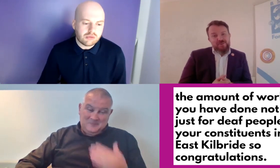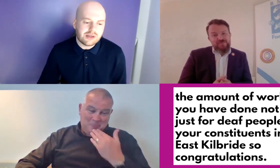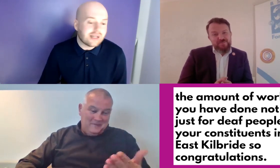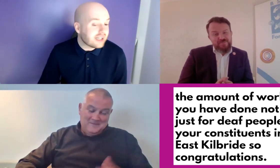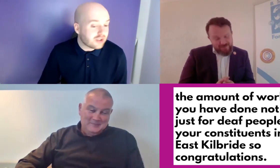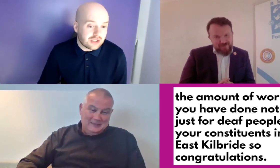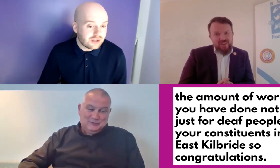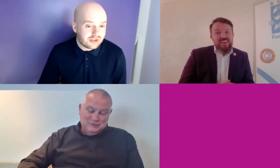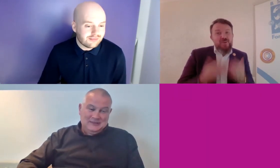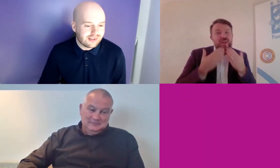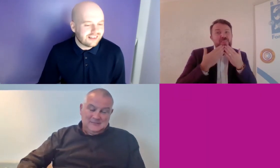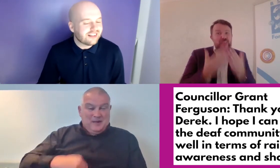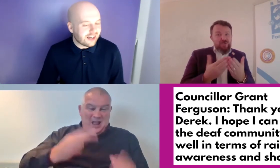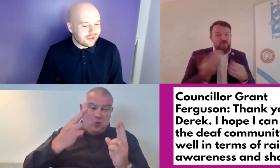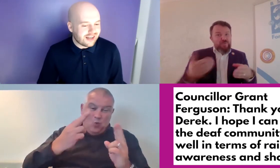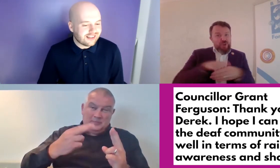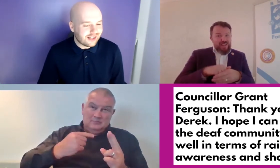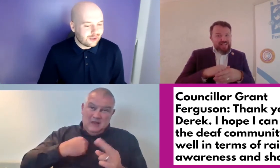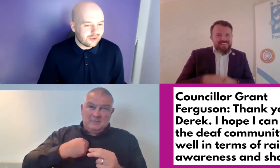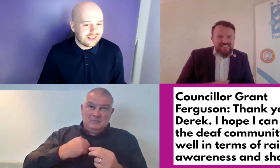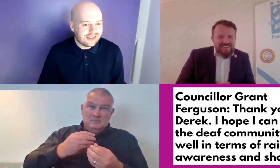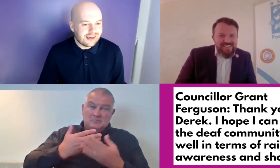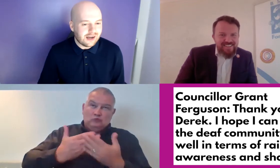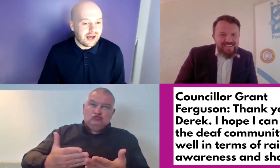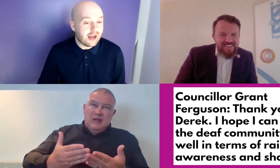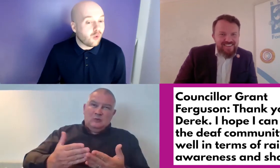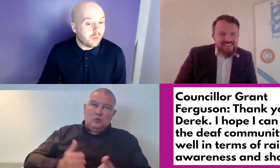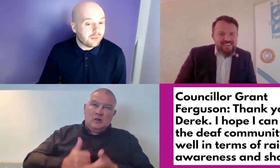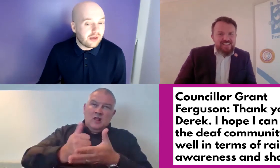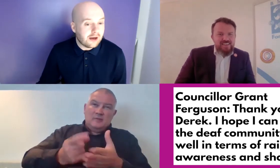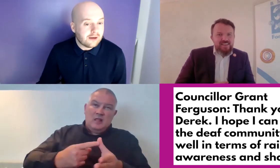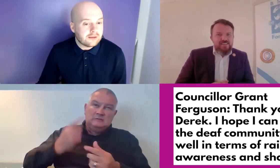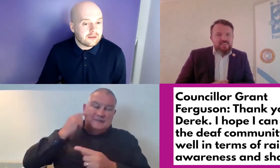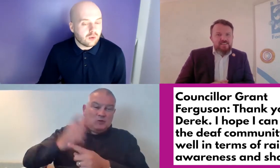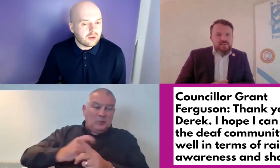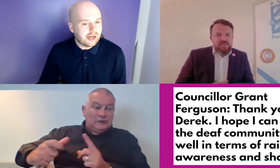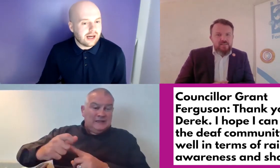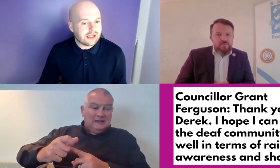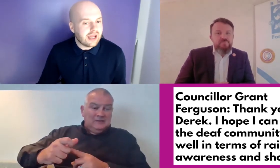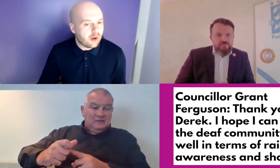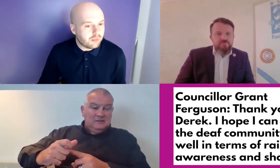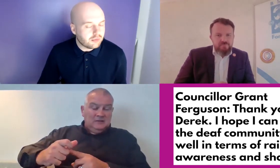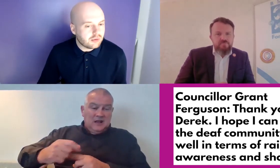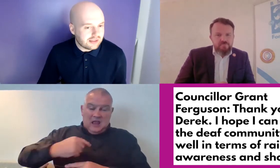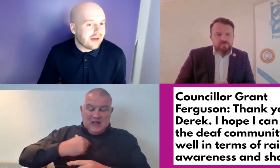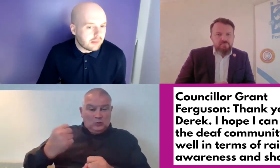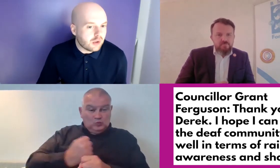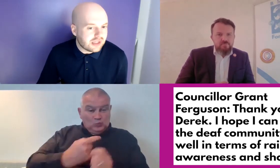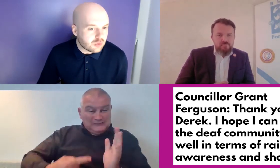So congratulations. Thank you, Derek. Thank you. And I hope that, I can help